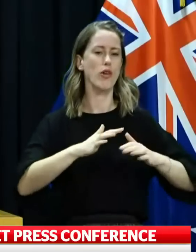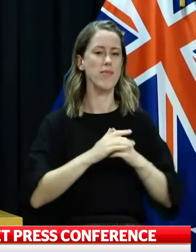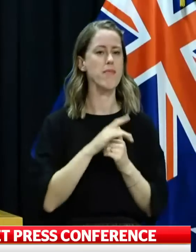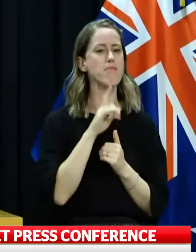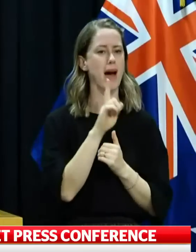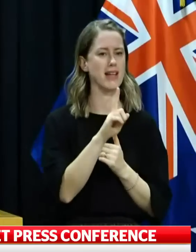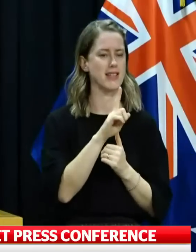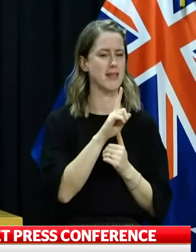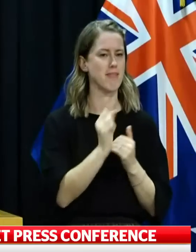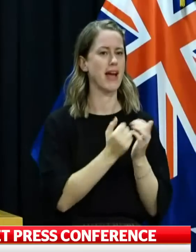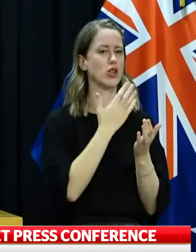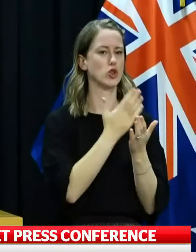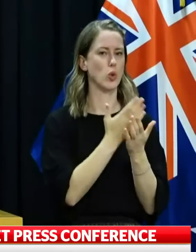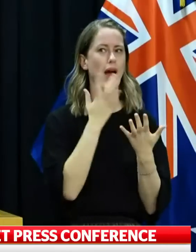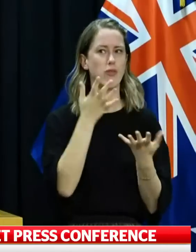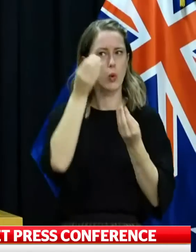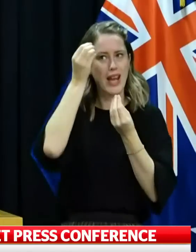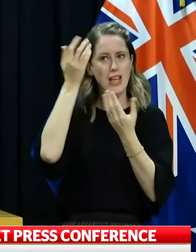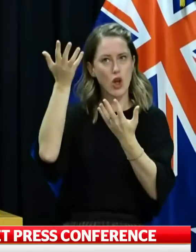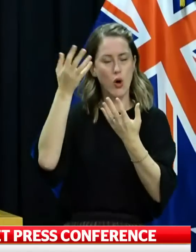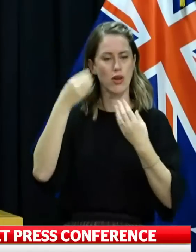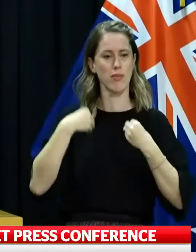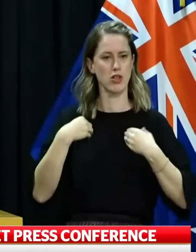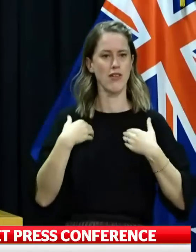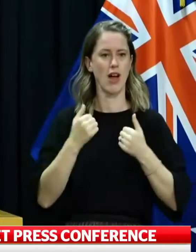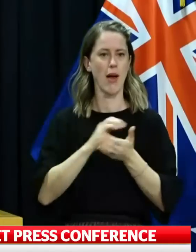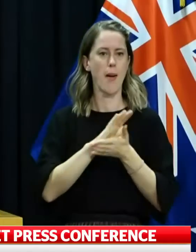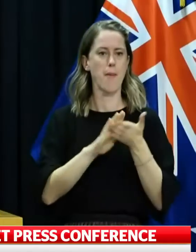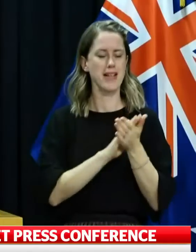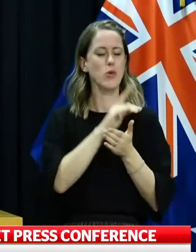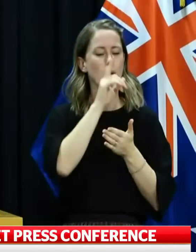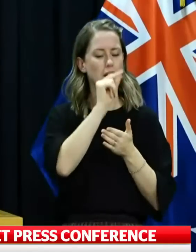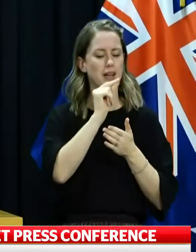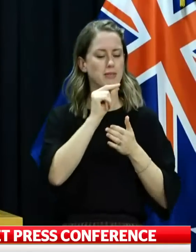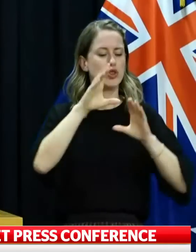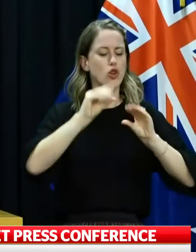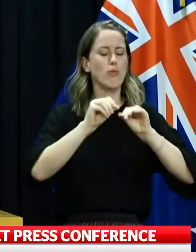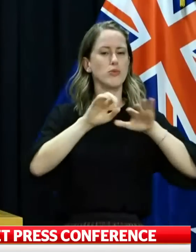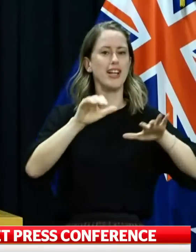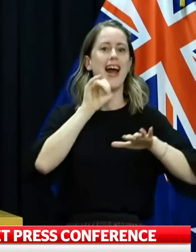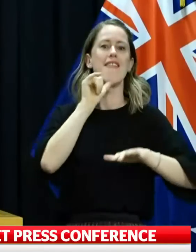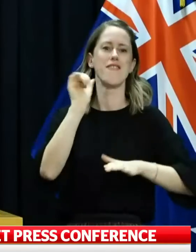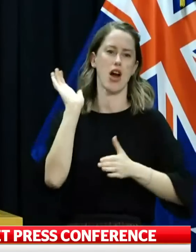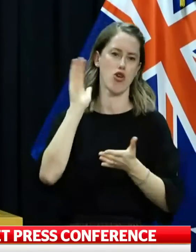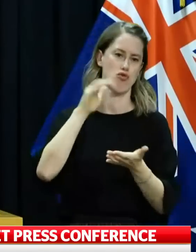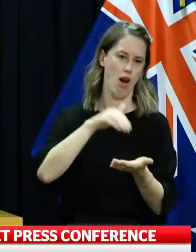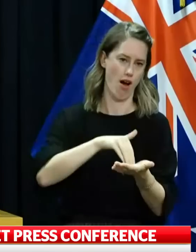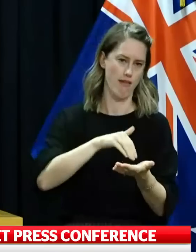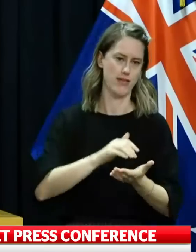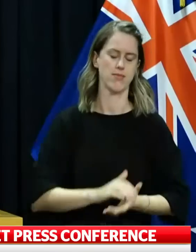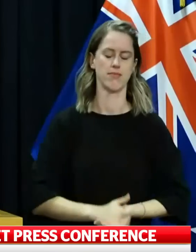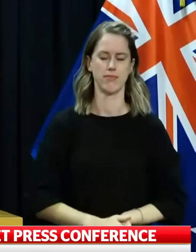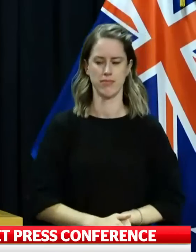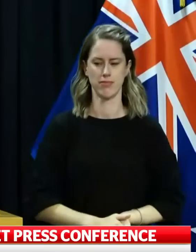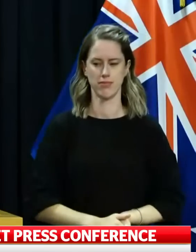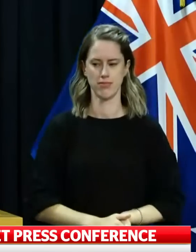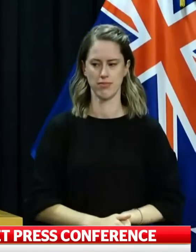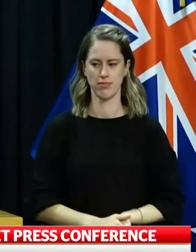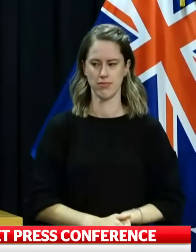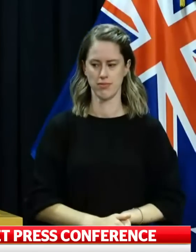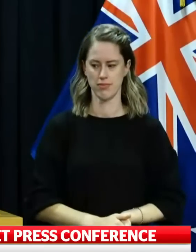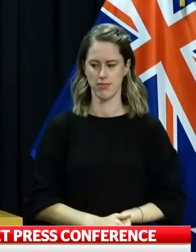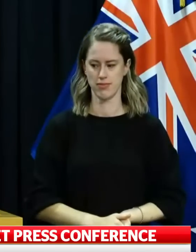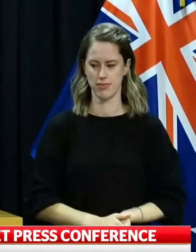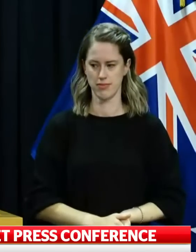taking this action ensures a prompt public health response to contain any spread of infection, should it be required. I